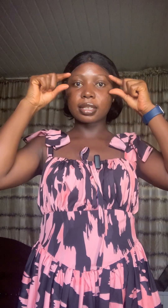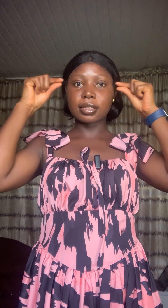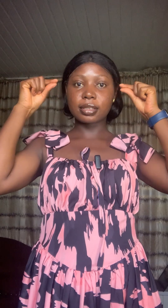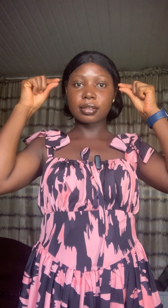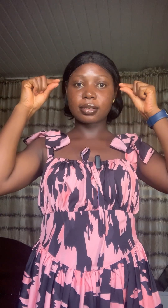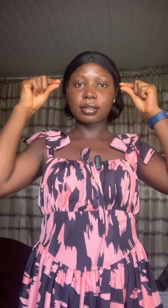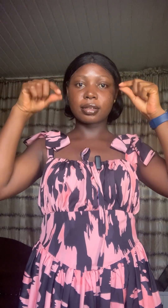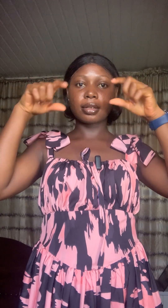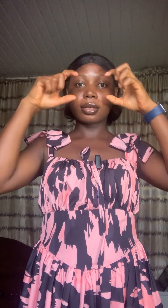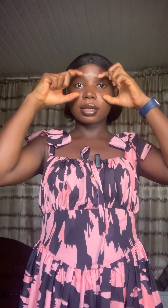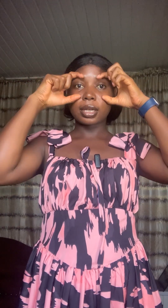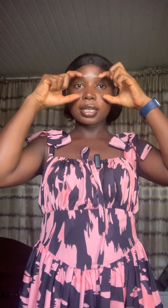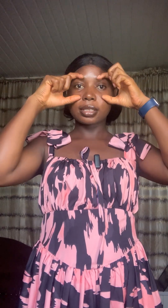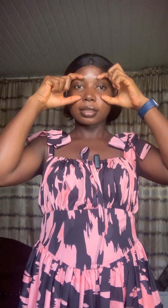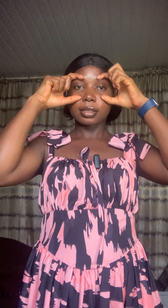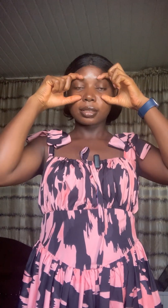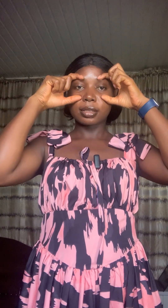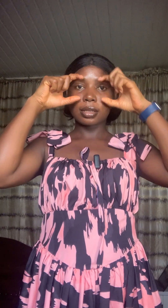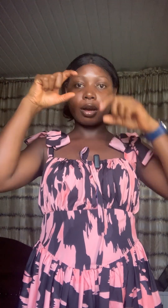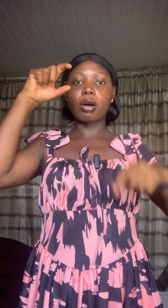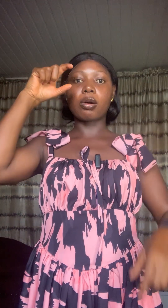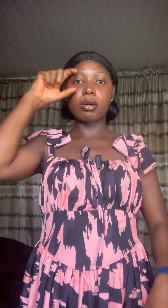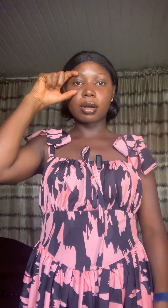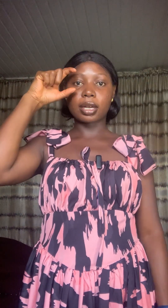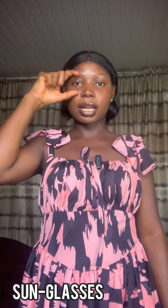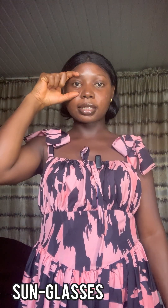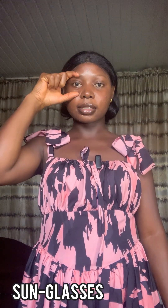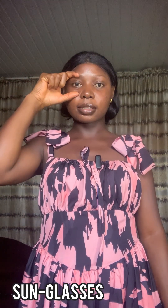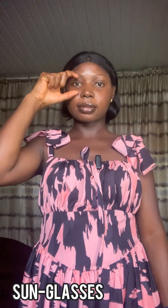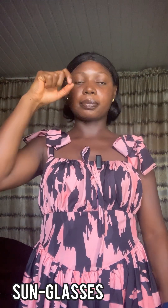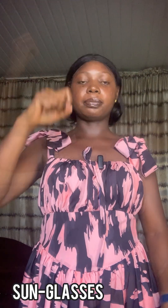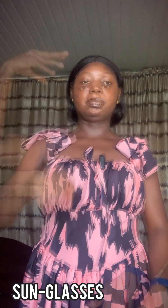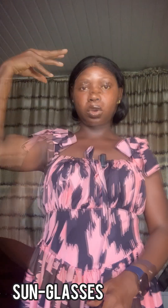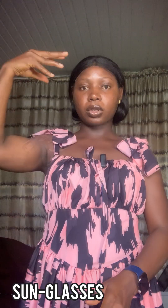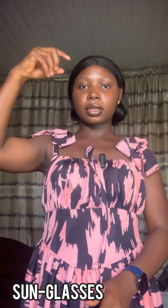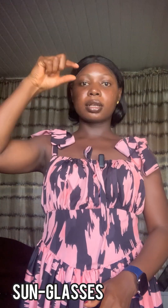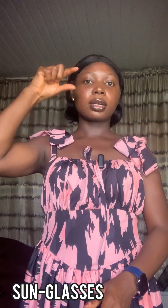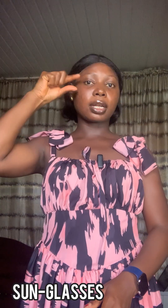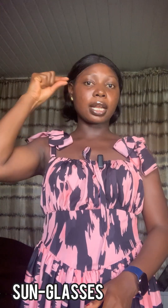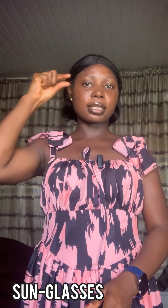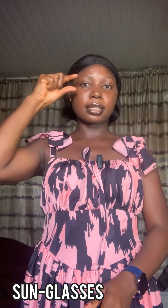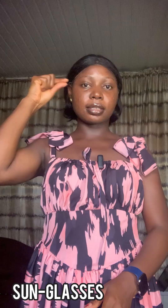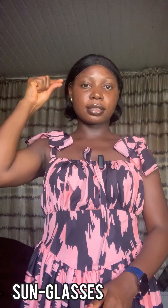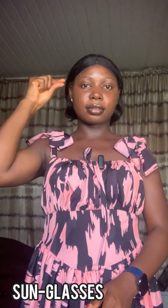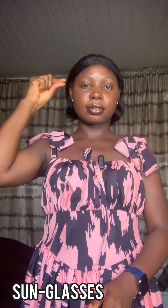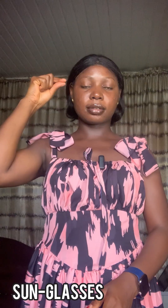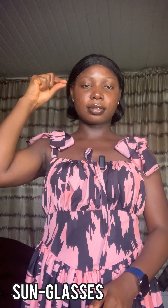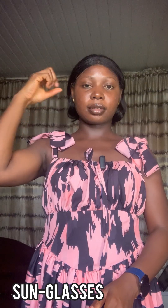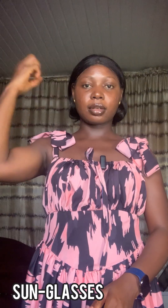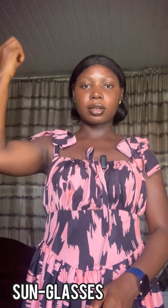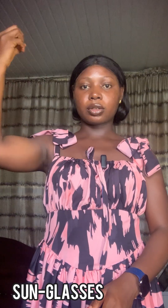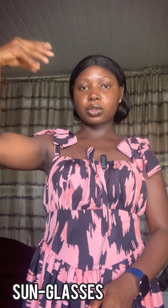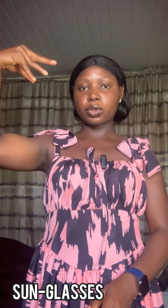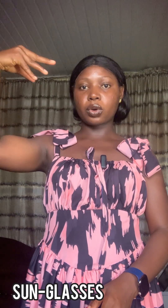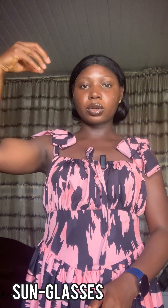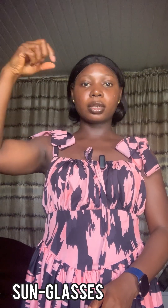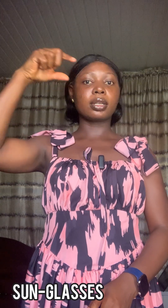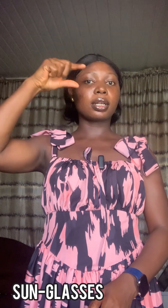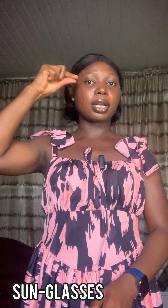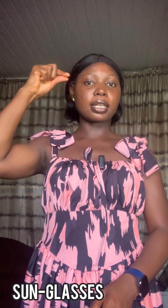glasses, glasses or glasses. Sun glasses, sun